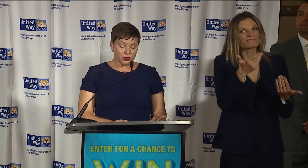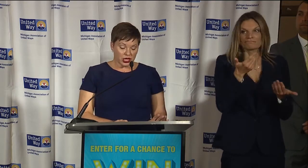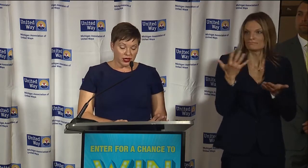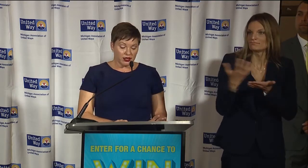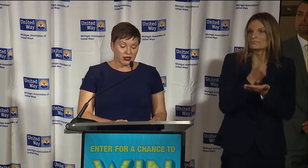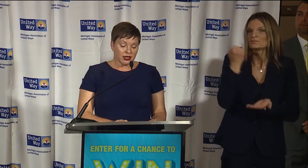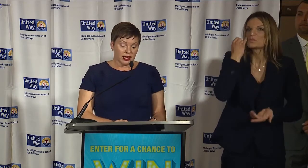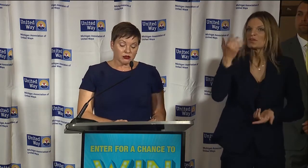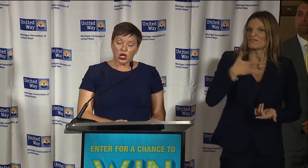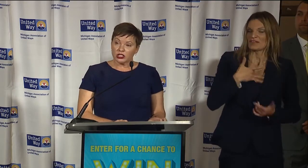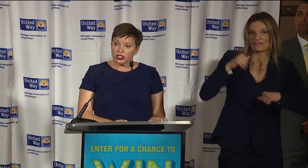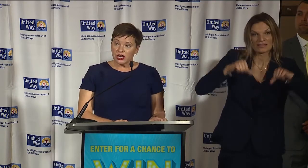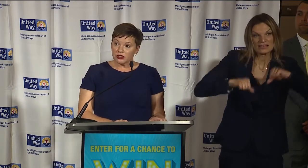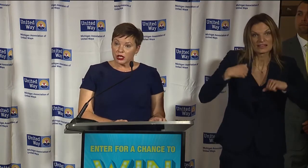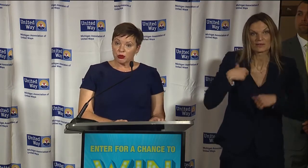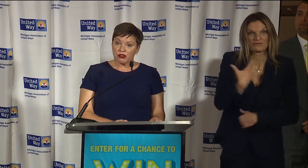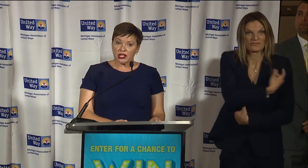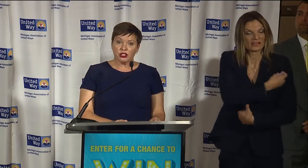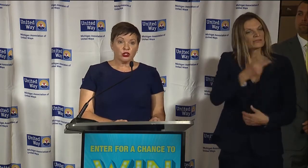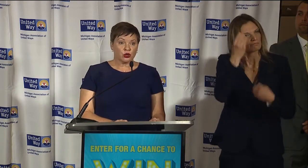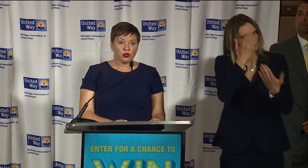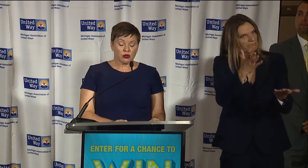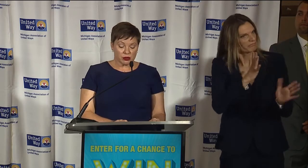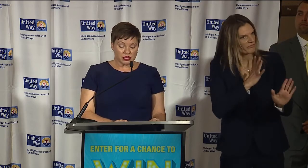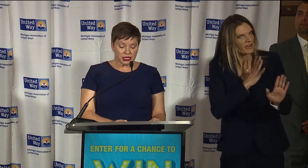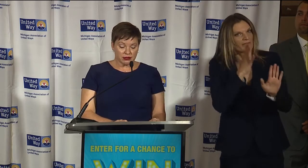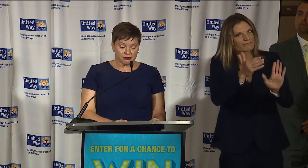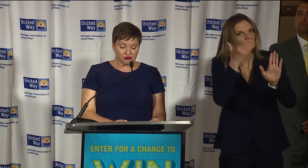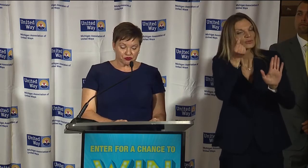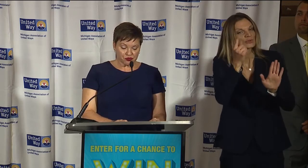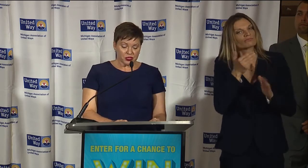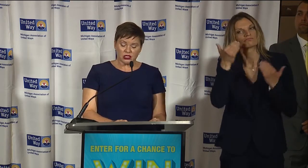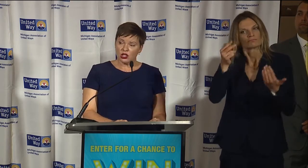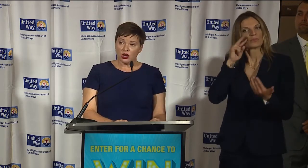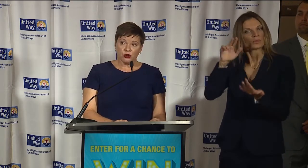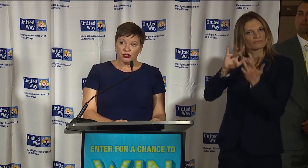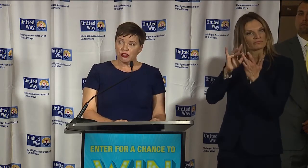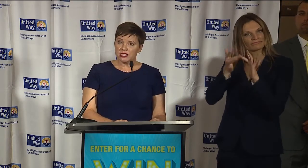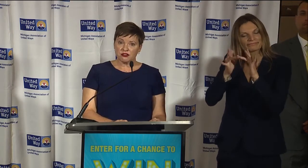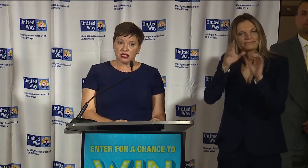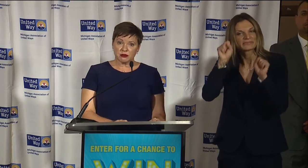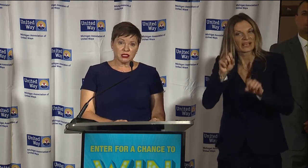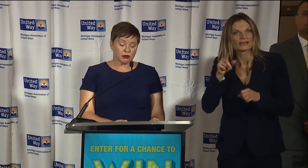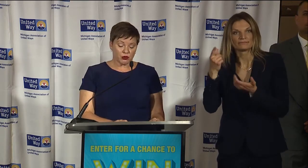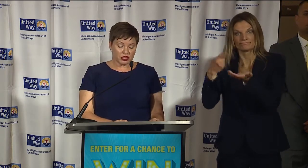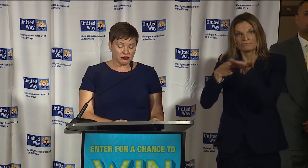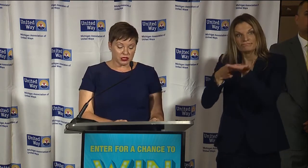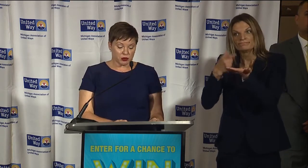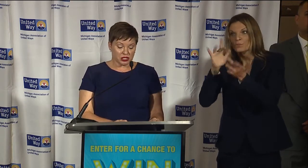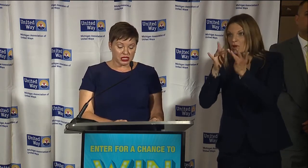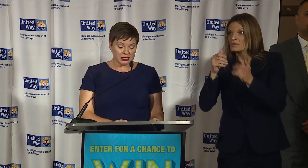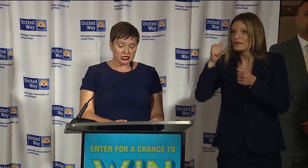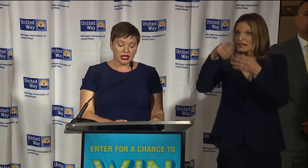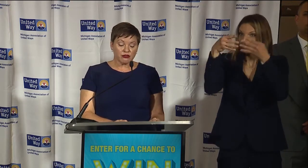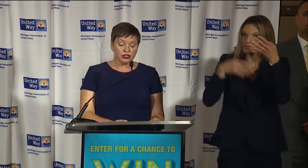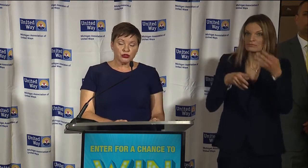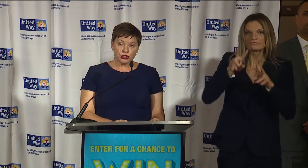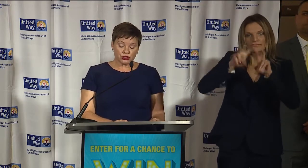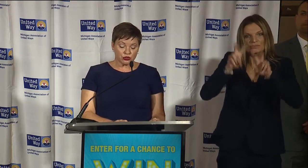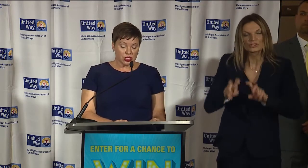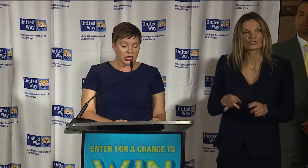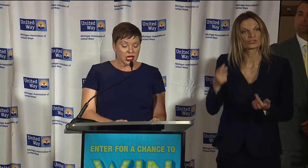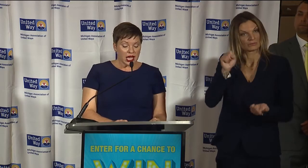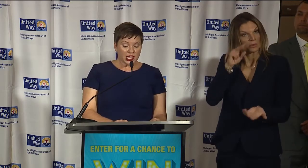questions, that's okay. Talk to your healthcare provider, go to our website, talk with your friends and families about what they've experienced, and after